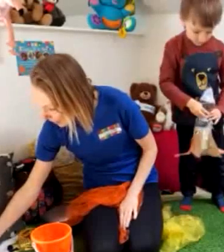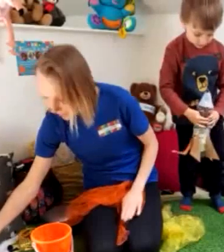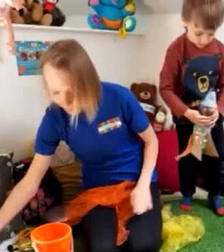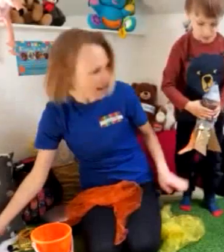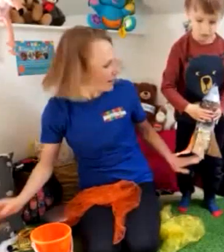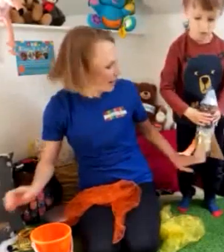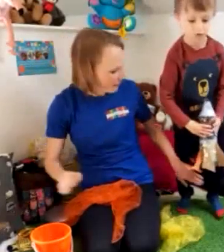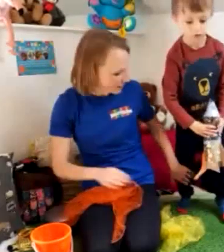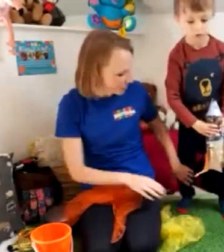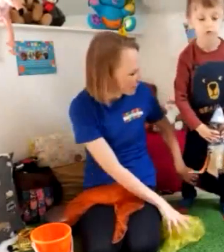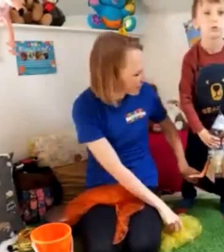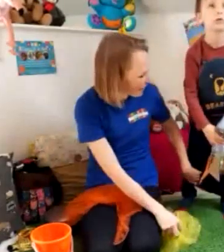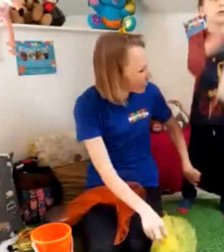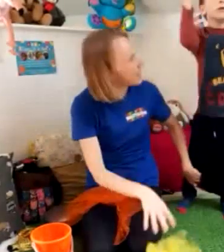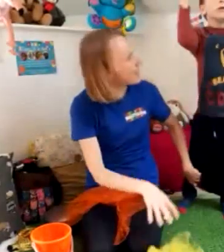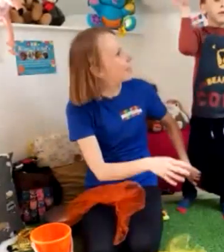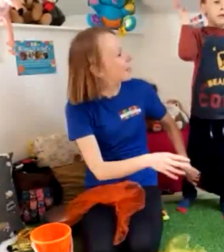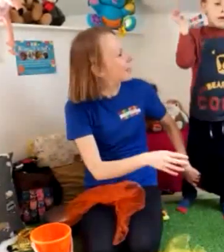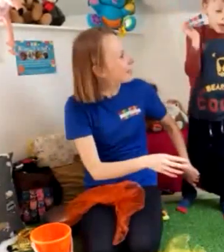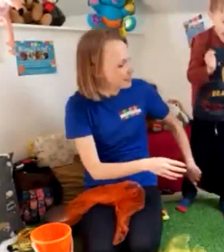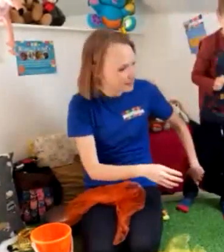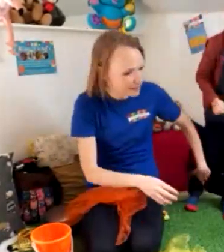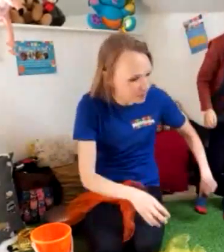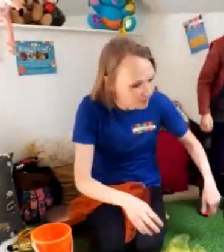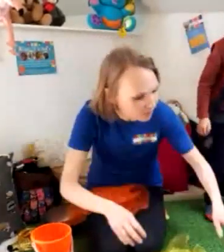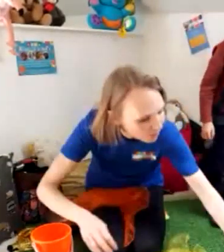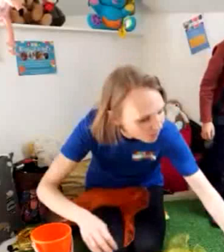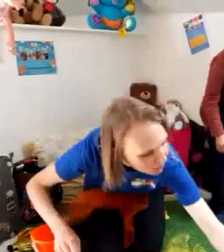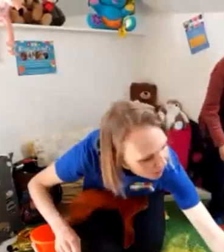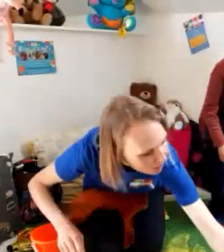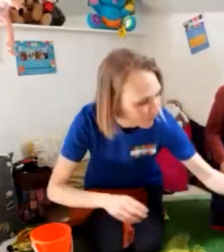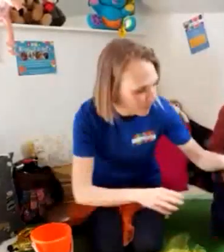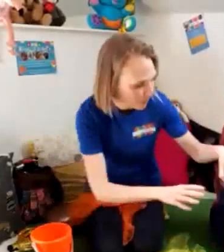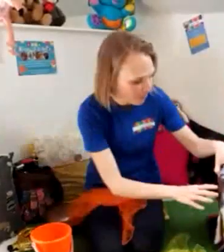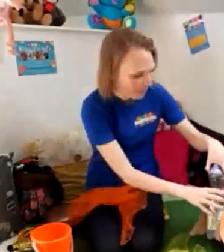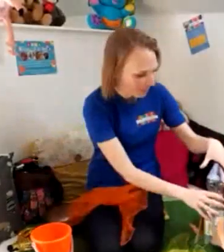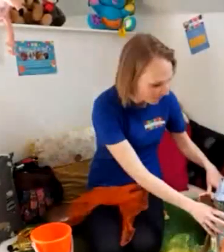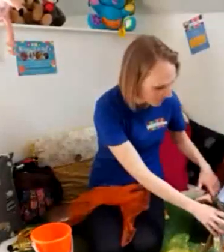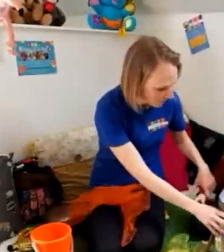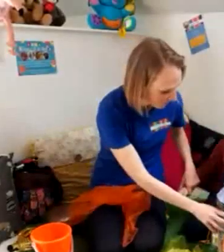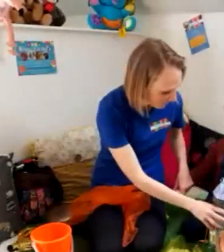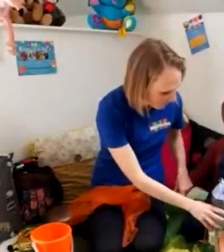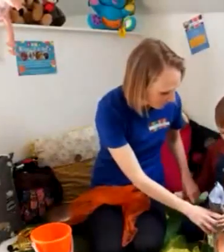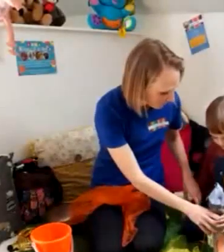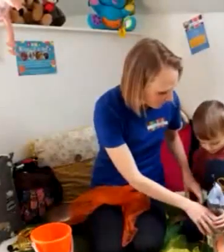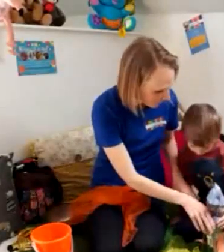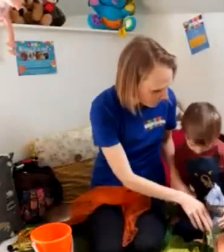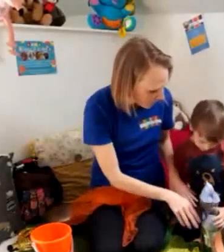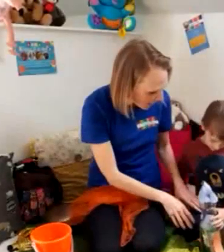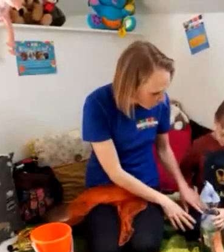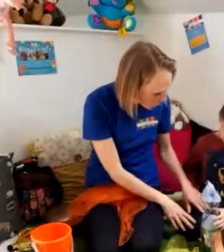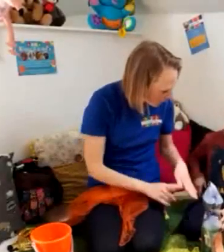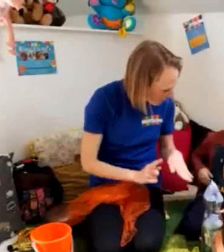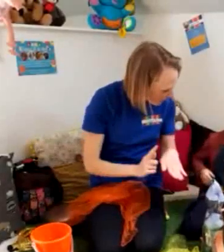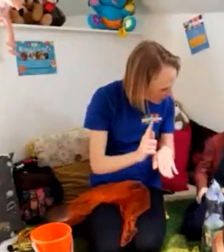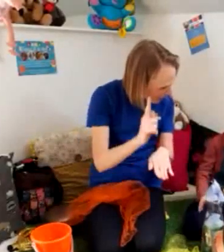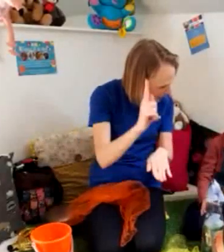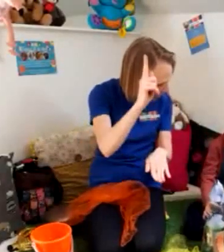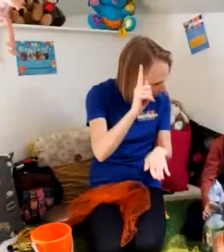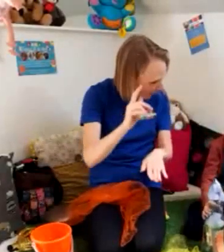Okay, Alice, you sit down, attention, sweetie. Sit down to the rocket ship. Please report to the rocket ship. And you can make it take off. Okay,